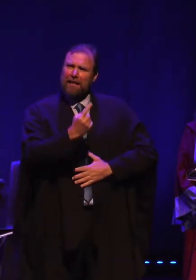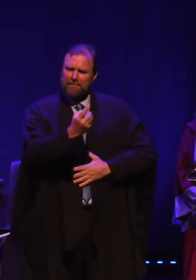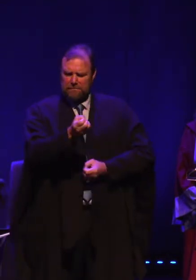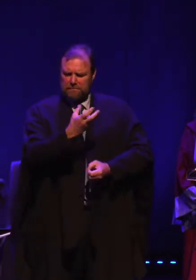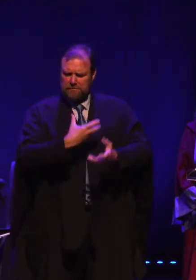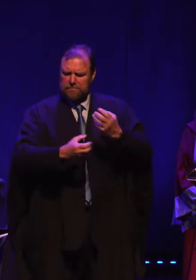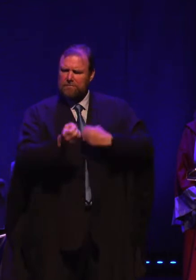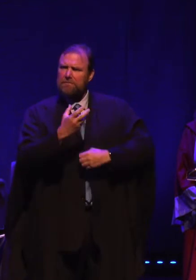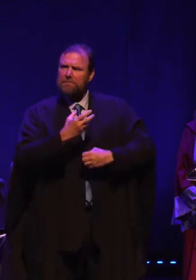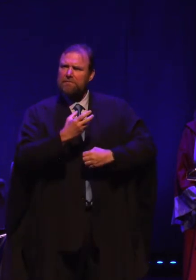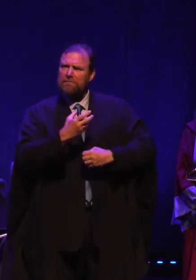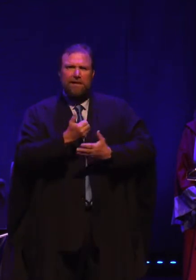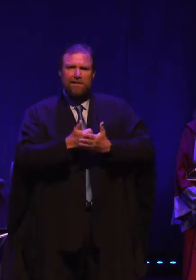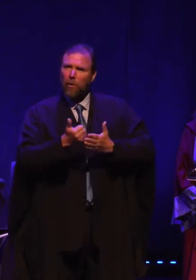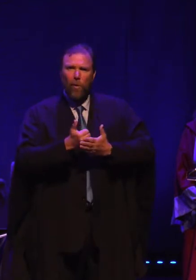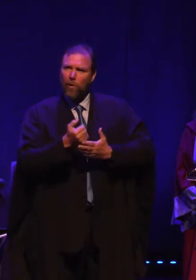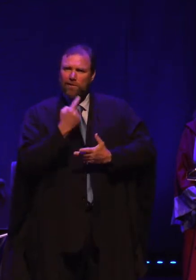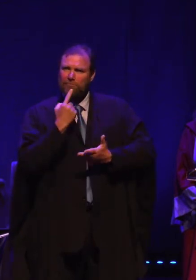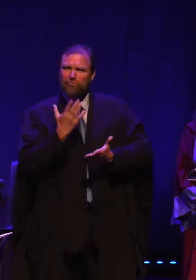don't always tell the truth.